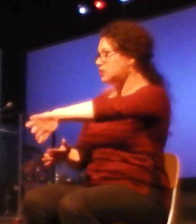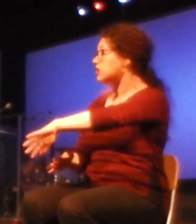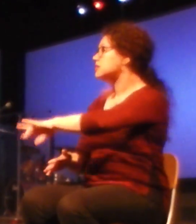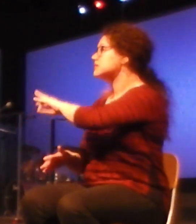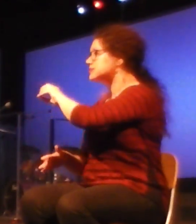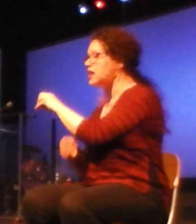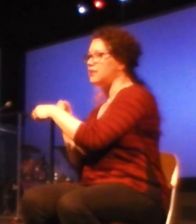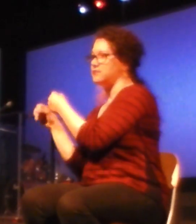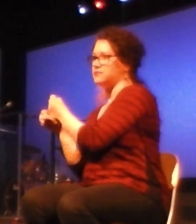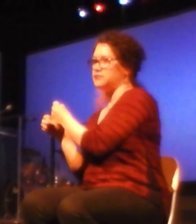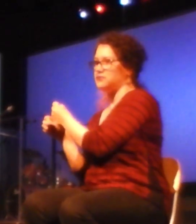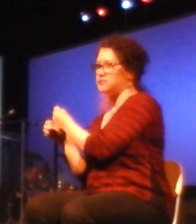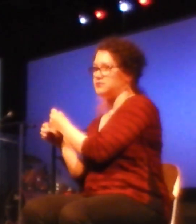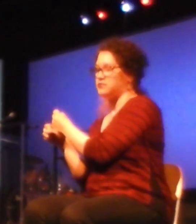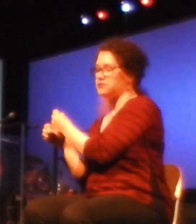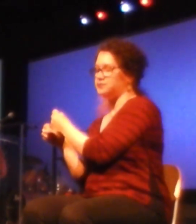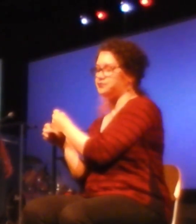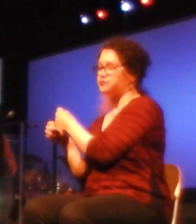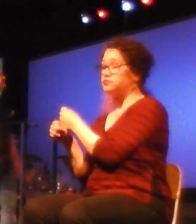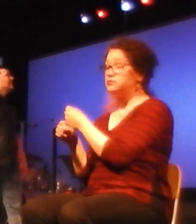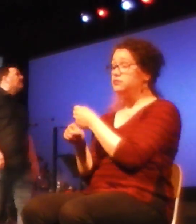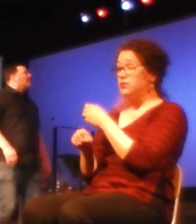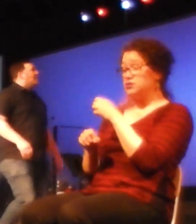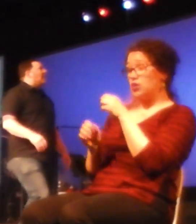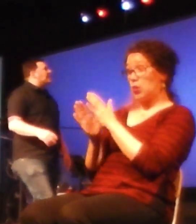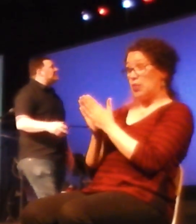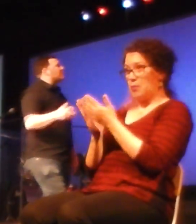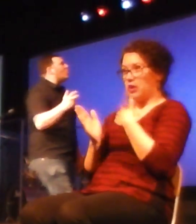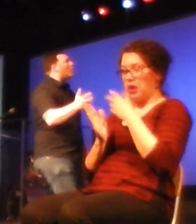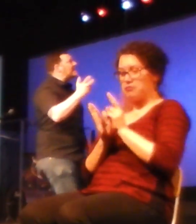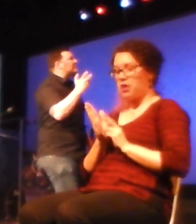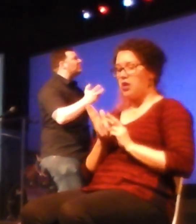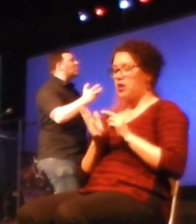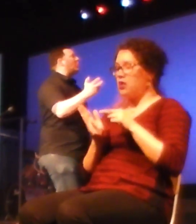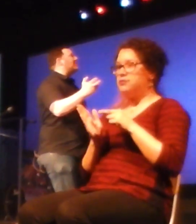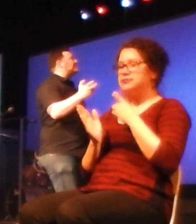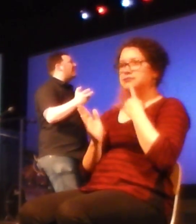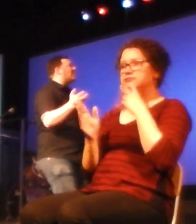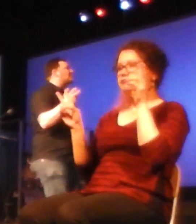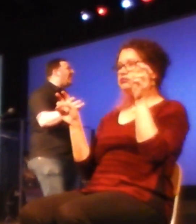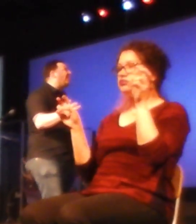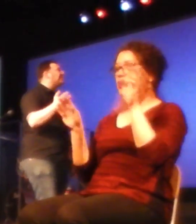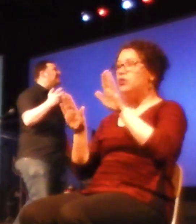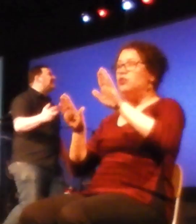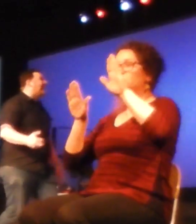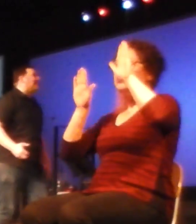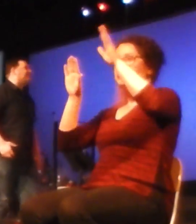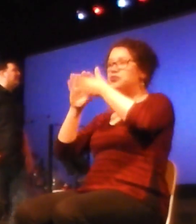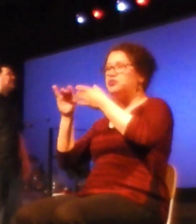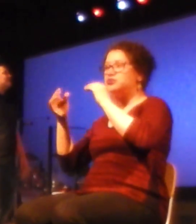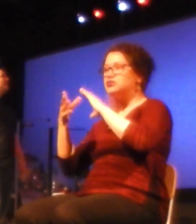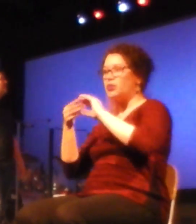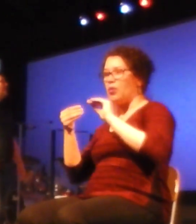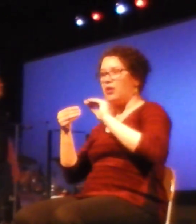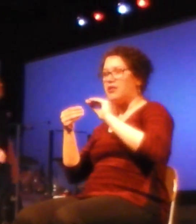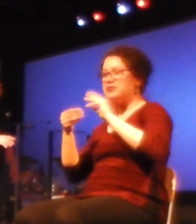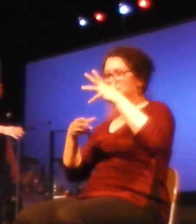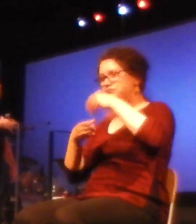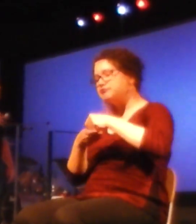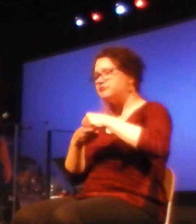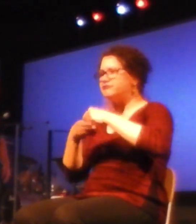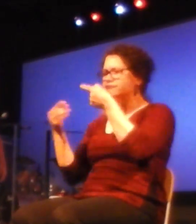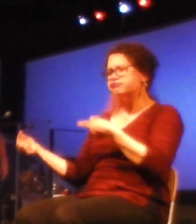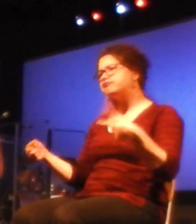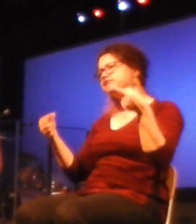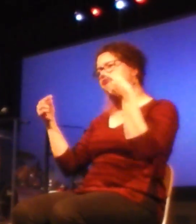this book, A Million Miles in 1,000 Years, that says, he says, great stories are told in conflict,